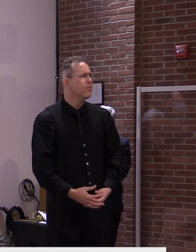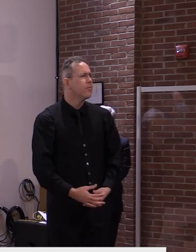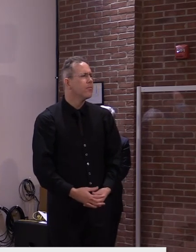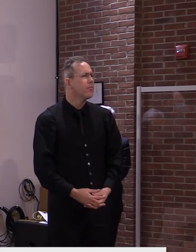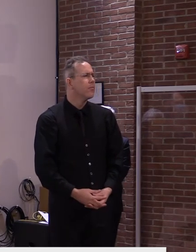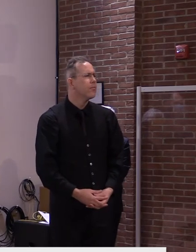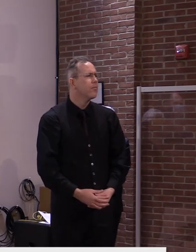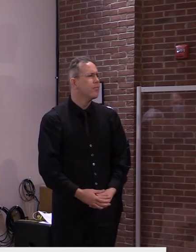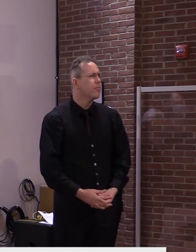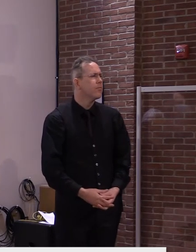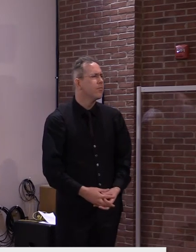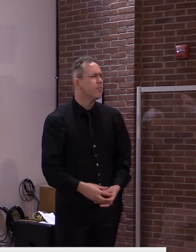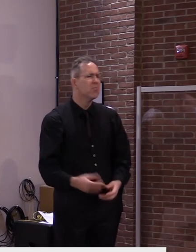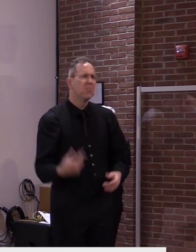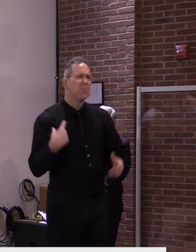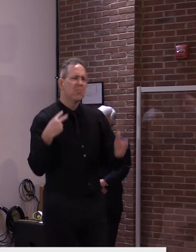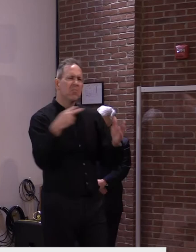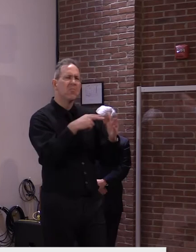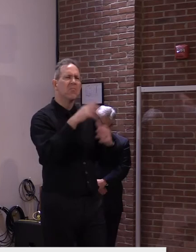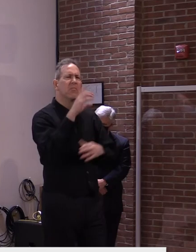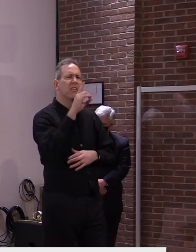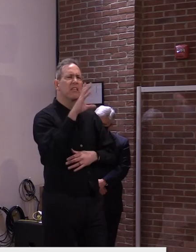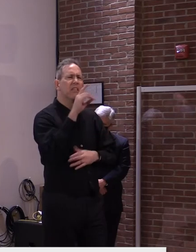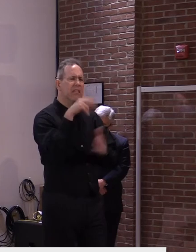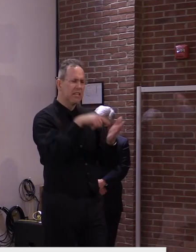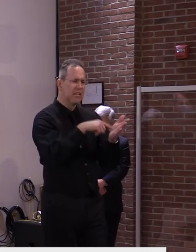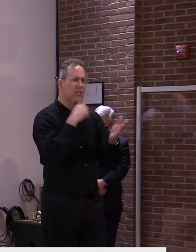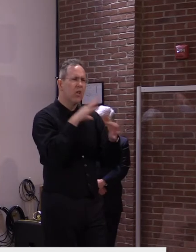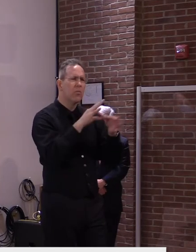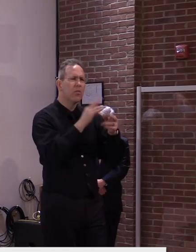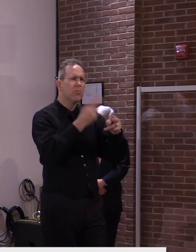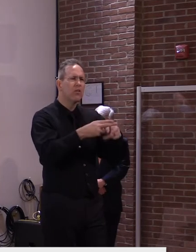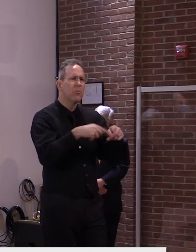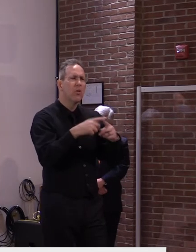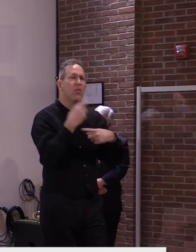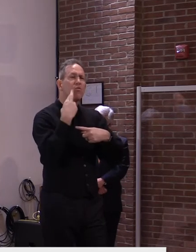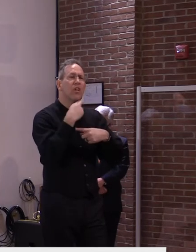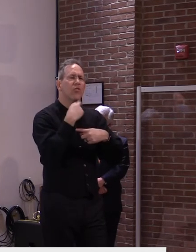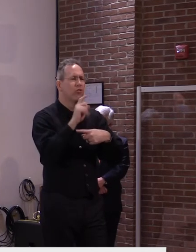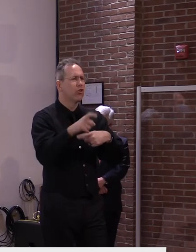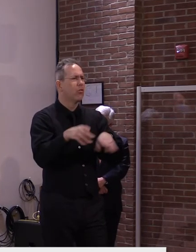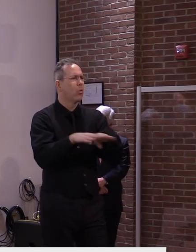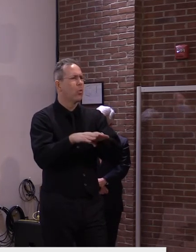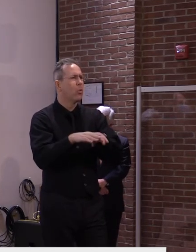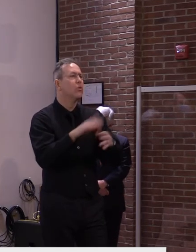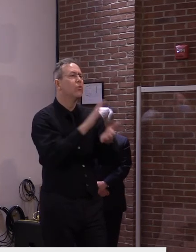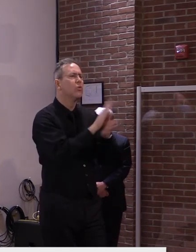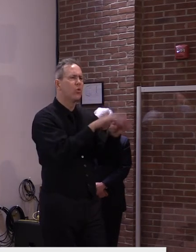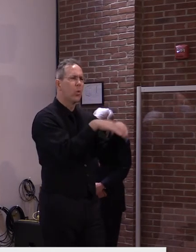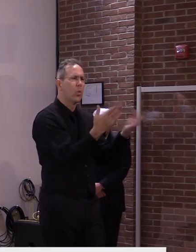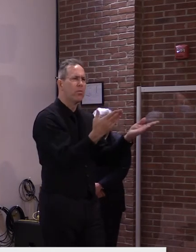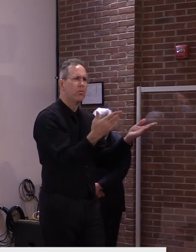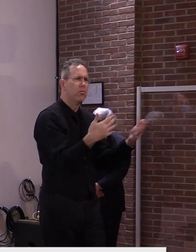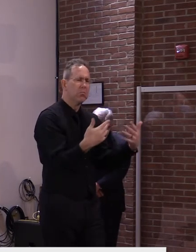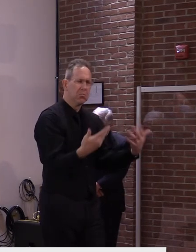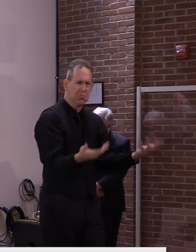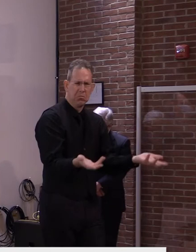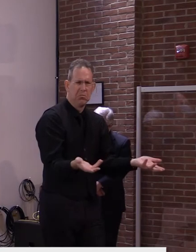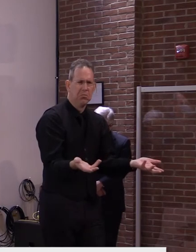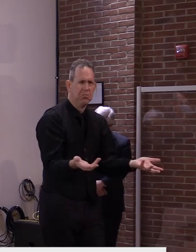virus levels are high. Is that something that the administration is considering or might consider as a potential